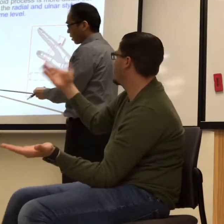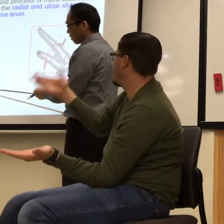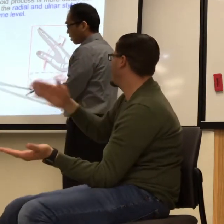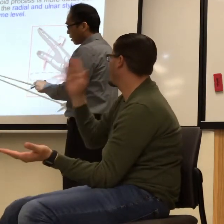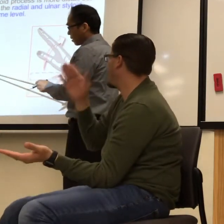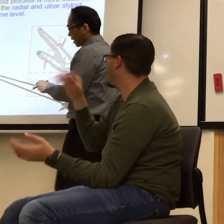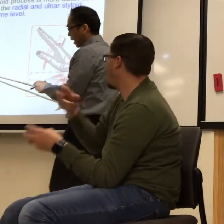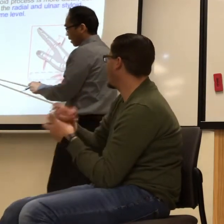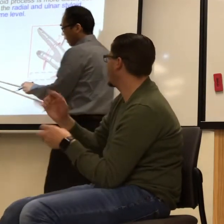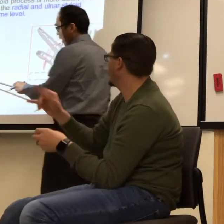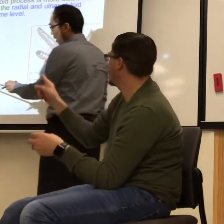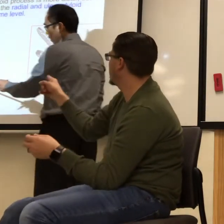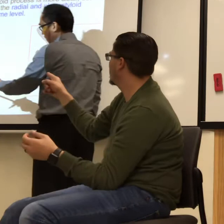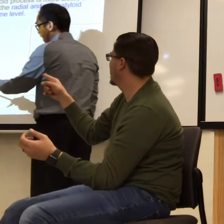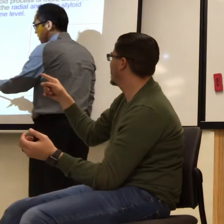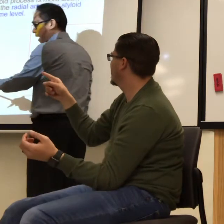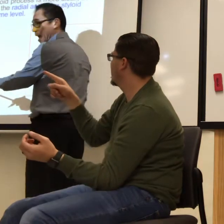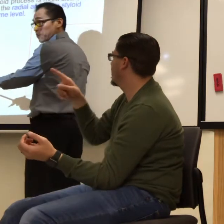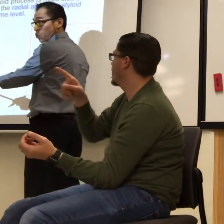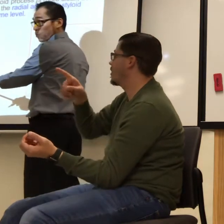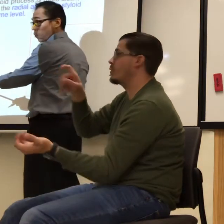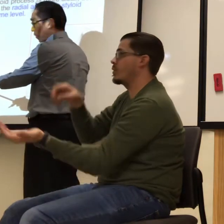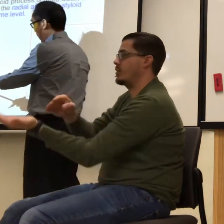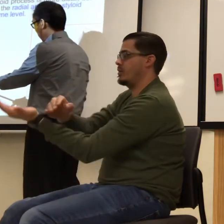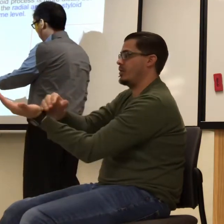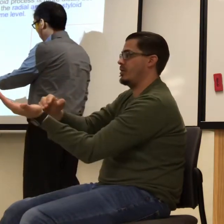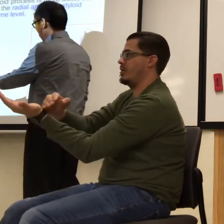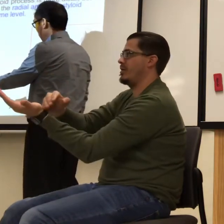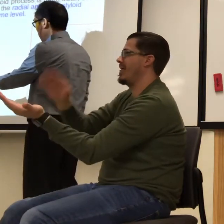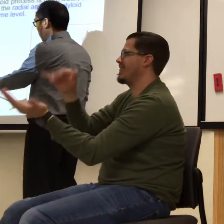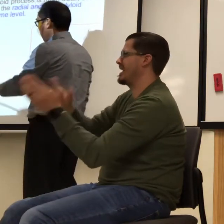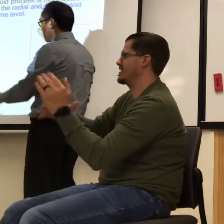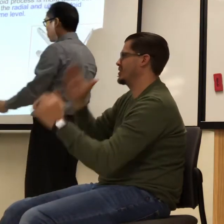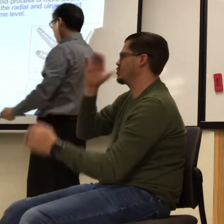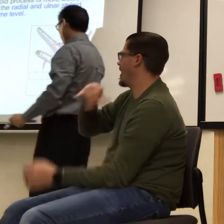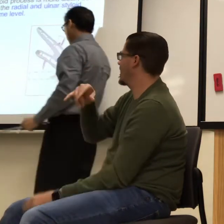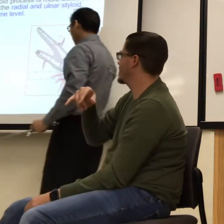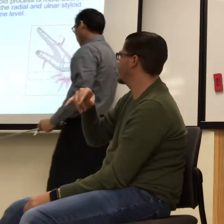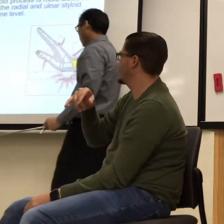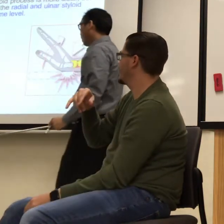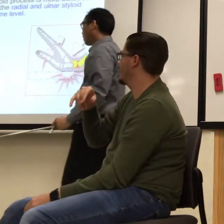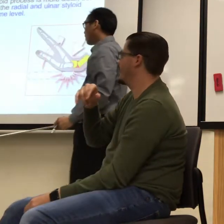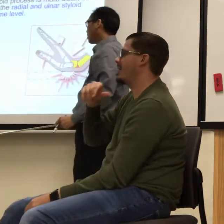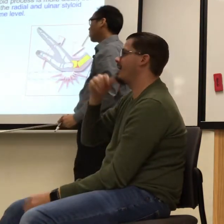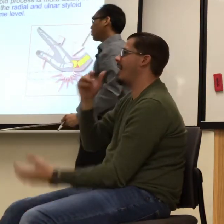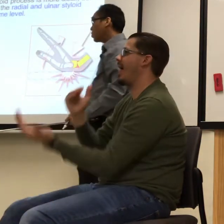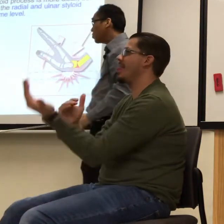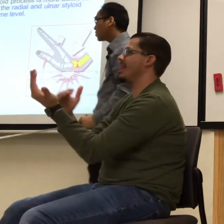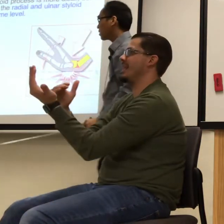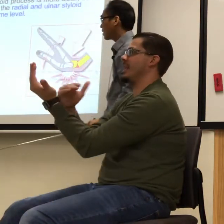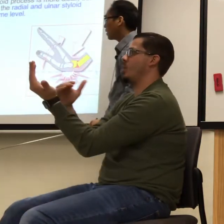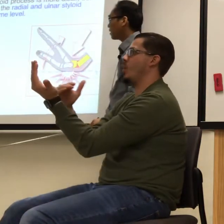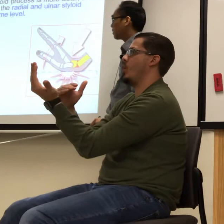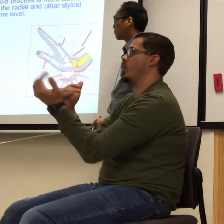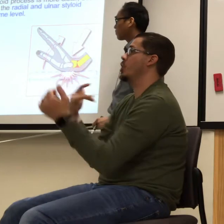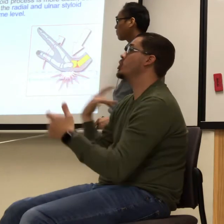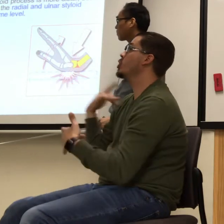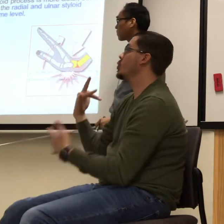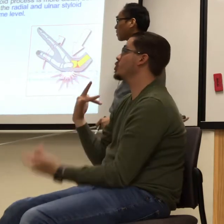bone as well. They kind of line up. That's the abnormal thing. Usually they shouldn't be level.